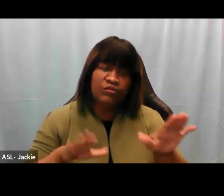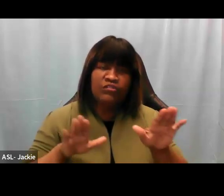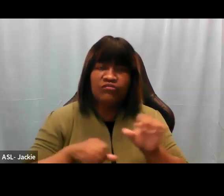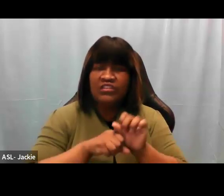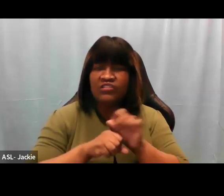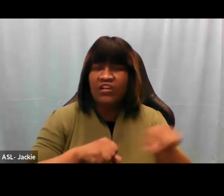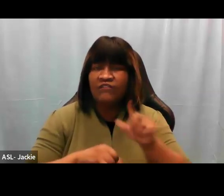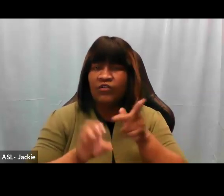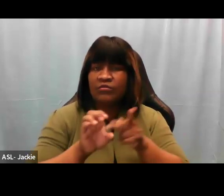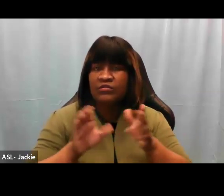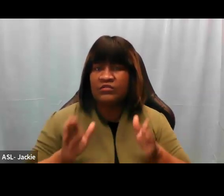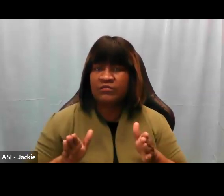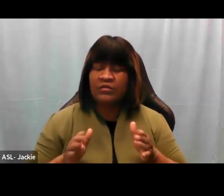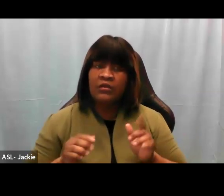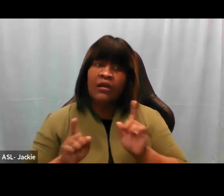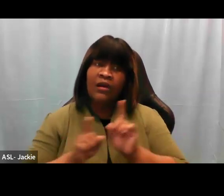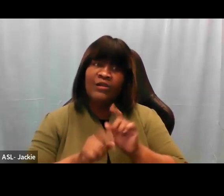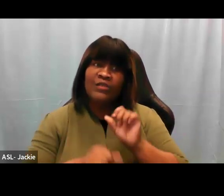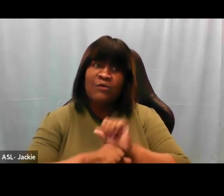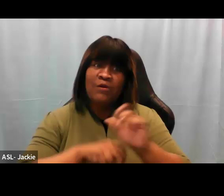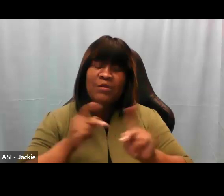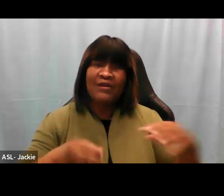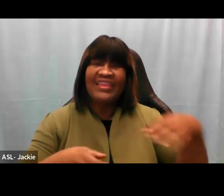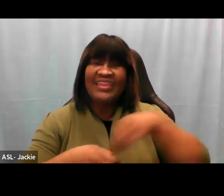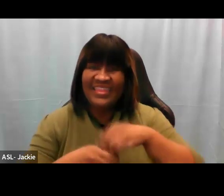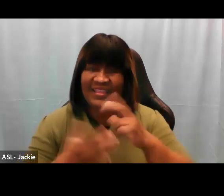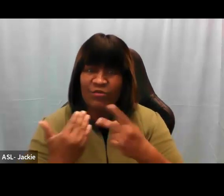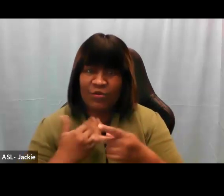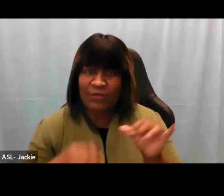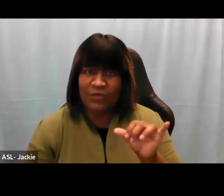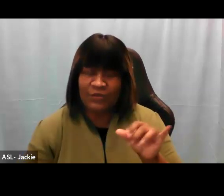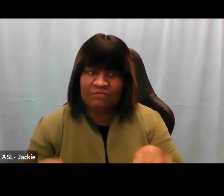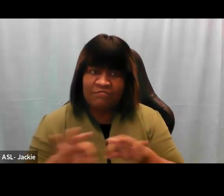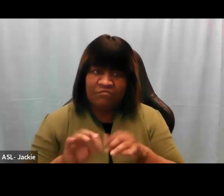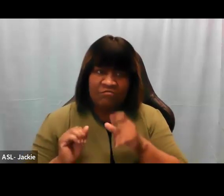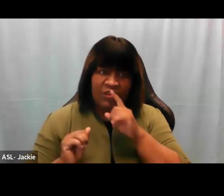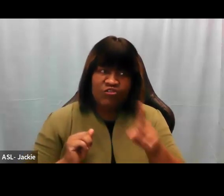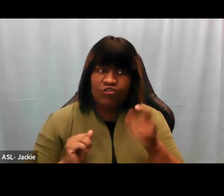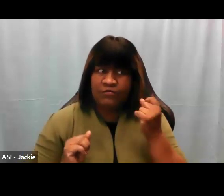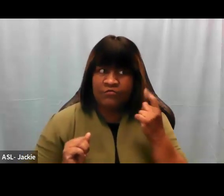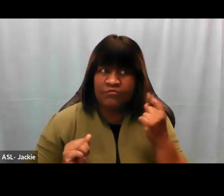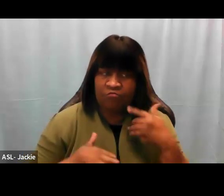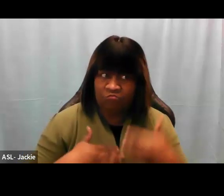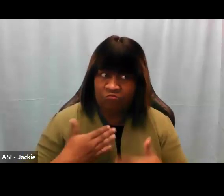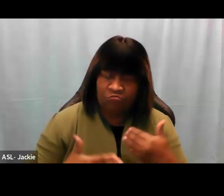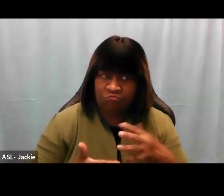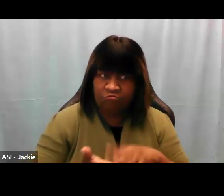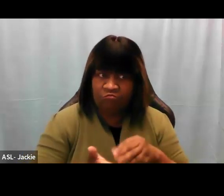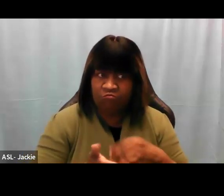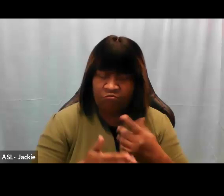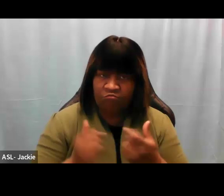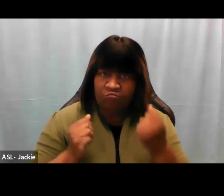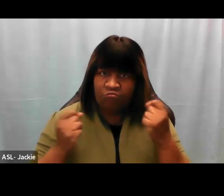for participants. And I also work with people in the program to ensure that they are getting the most out of their program and understand all